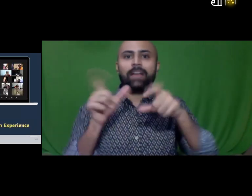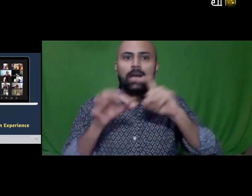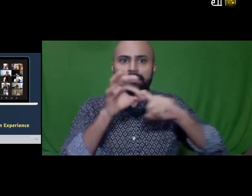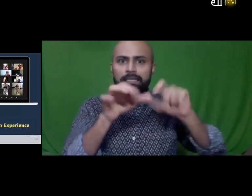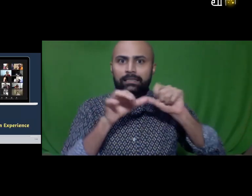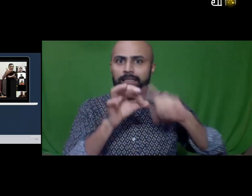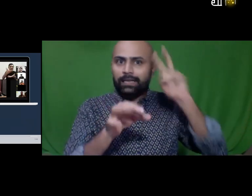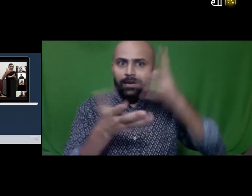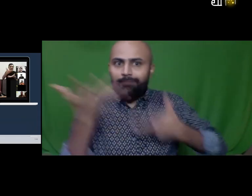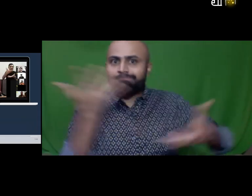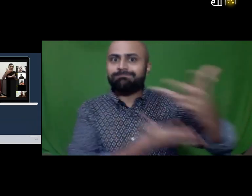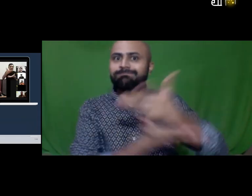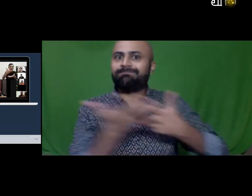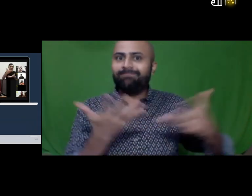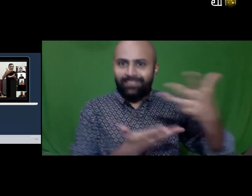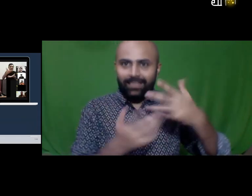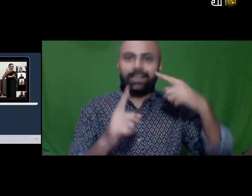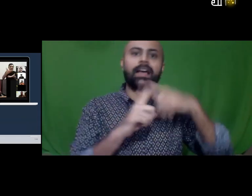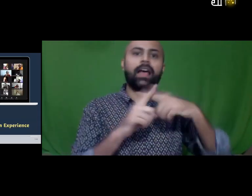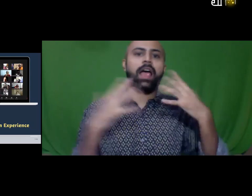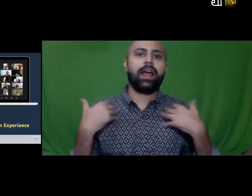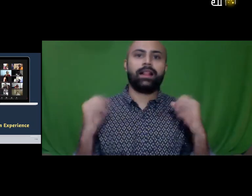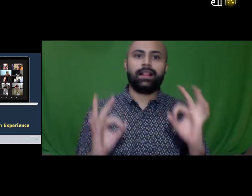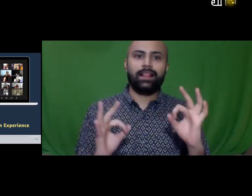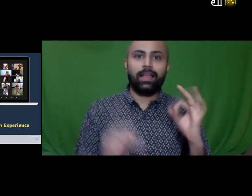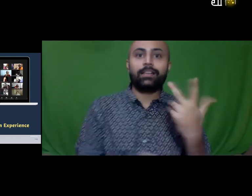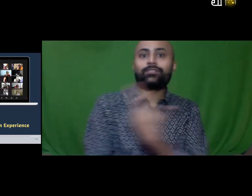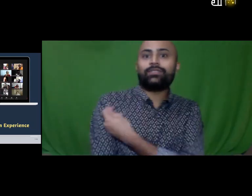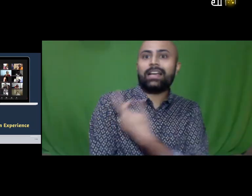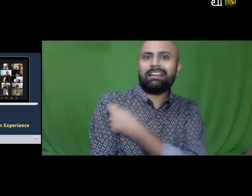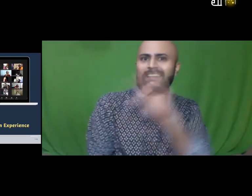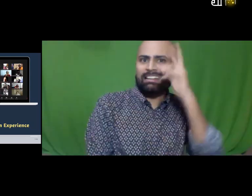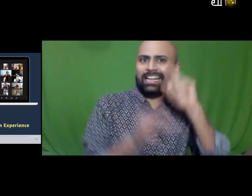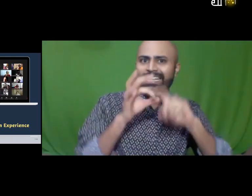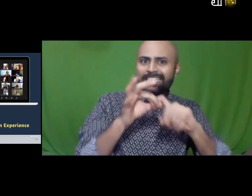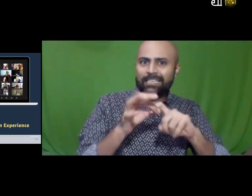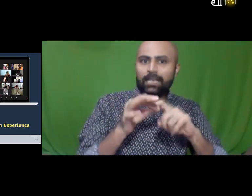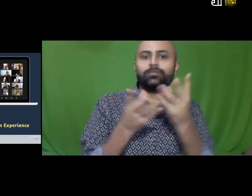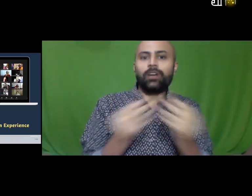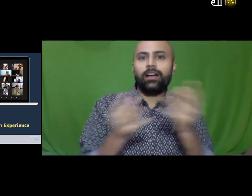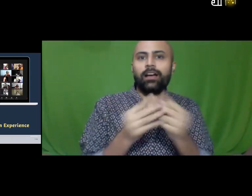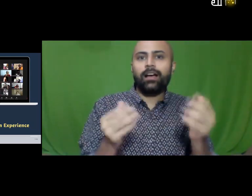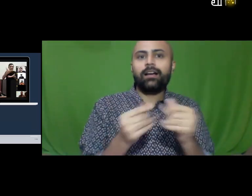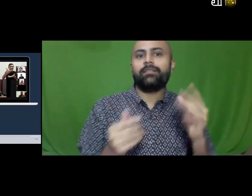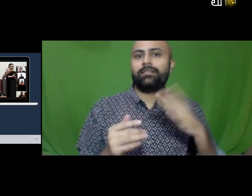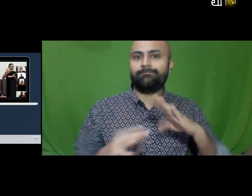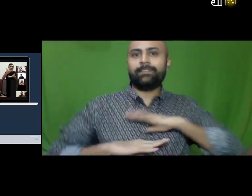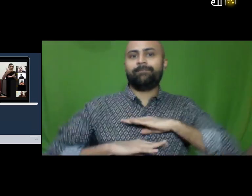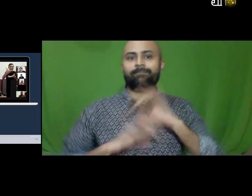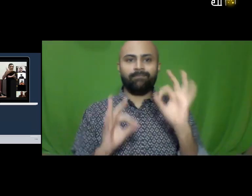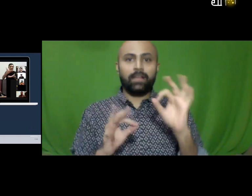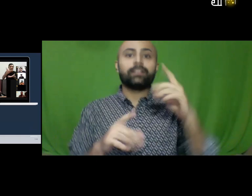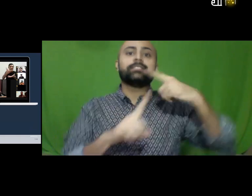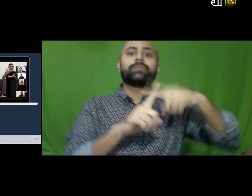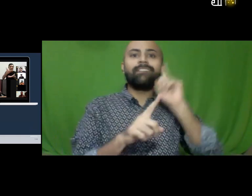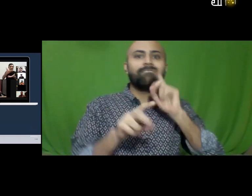we got people, deaf people were inquisitive. They wanted to know more about COVID and even about the vaccination, right? So many